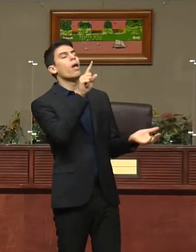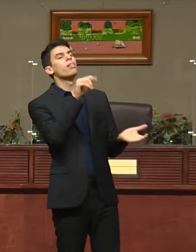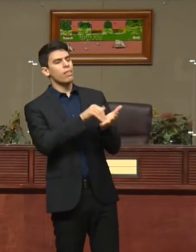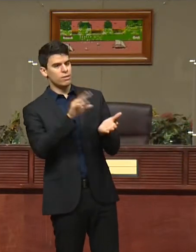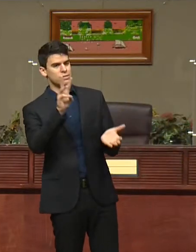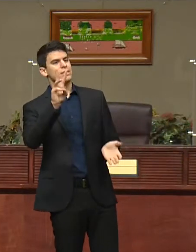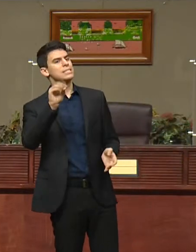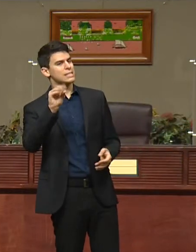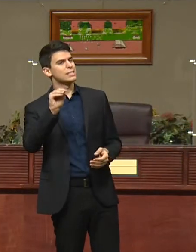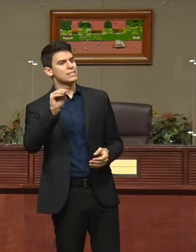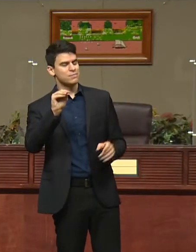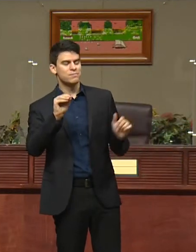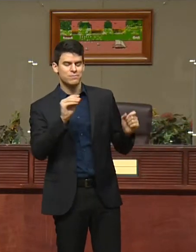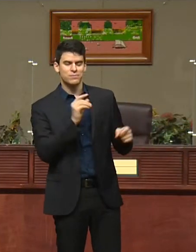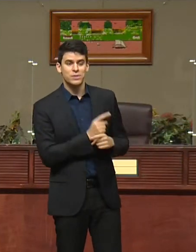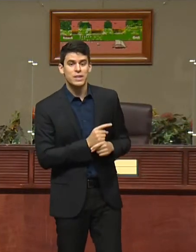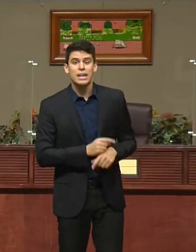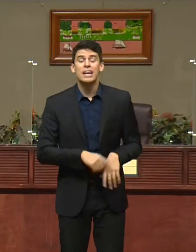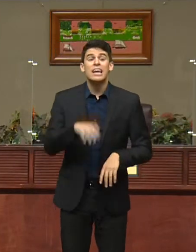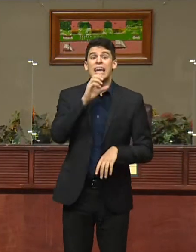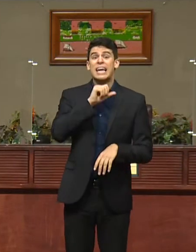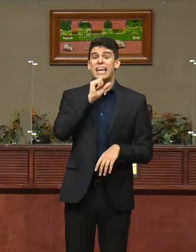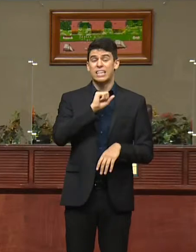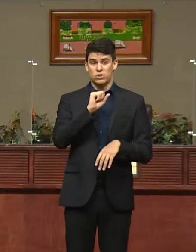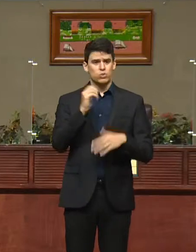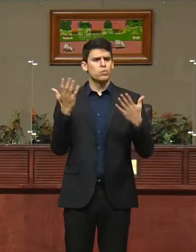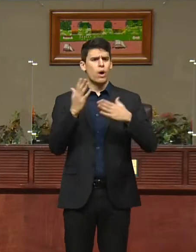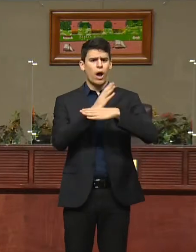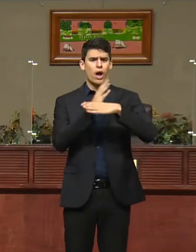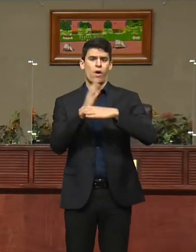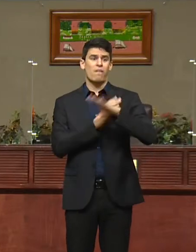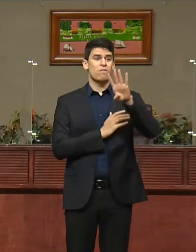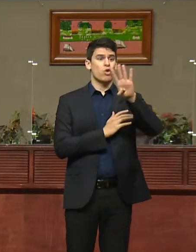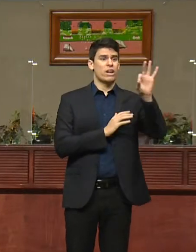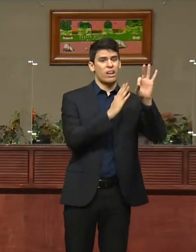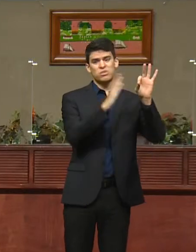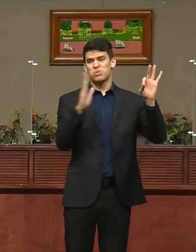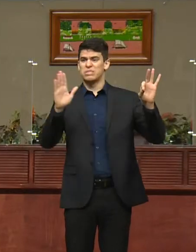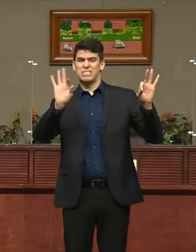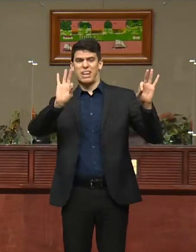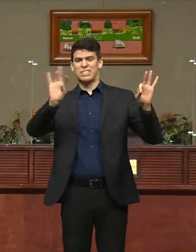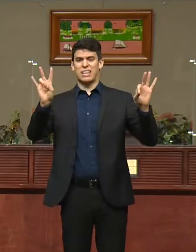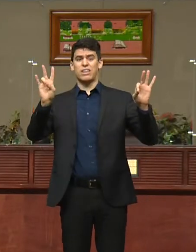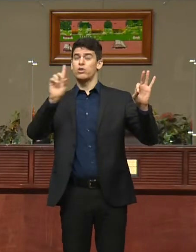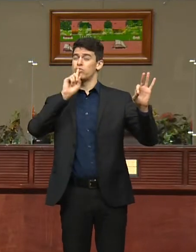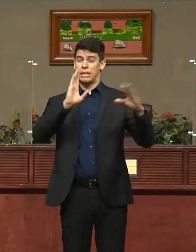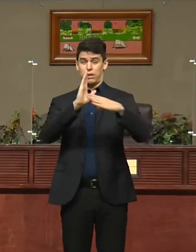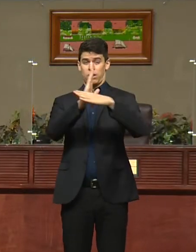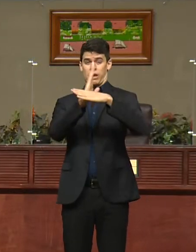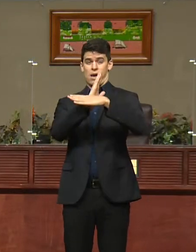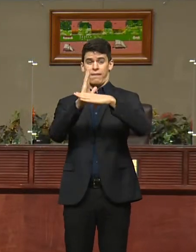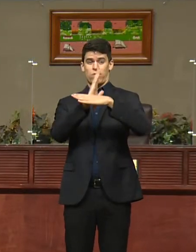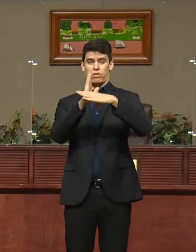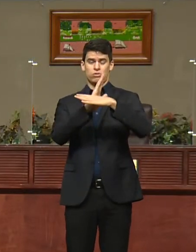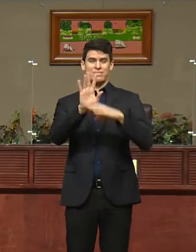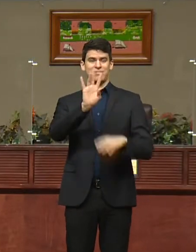1,060. The age range is 49 to 97, with a median age of